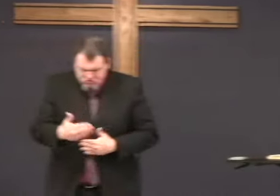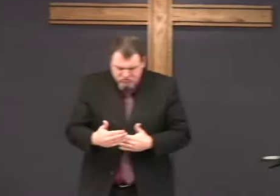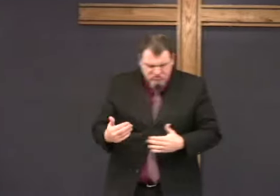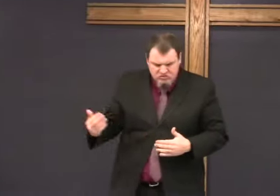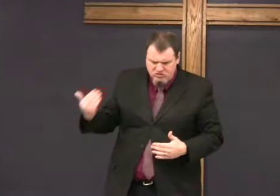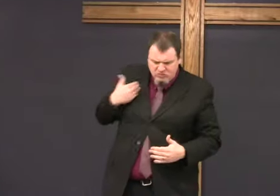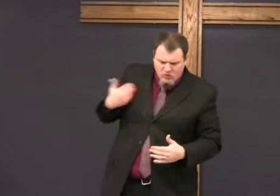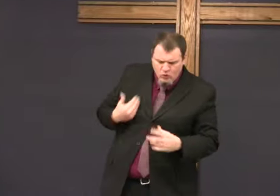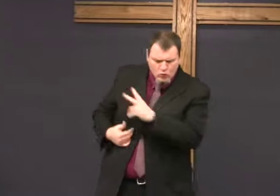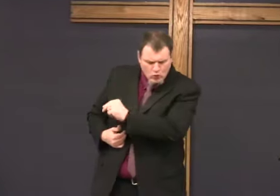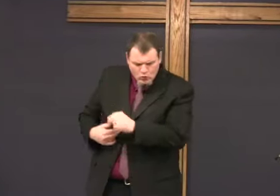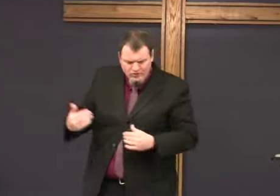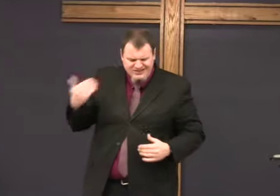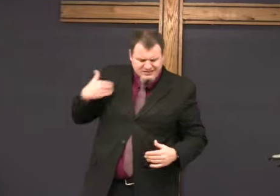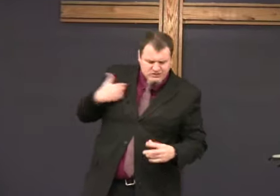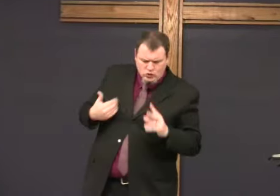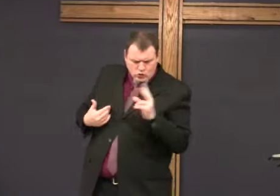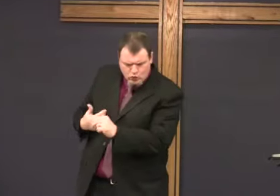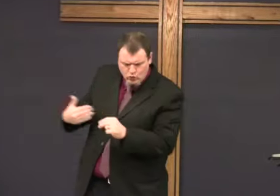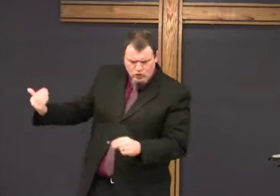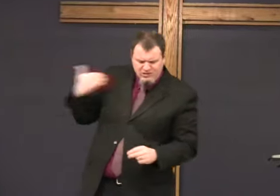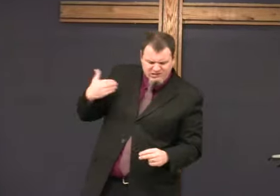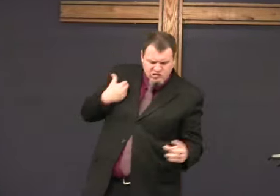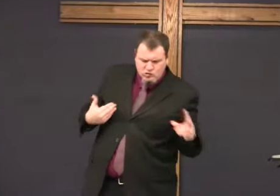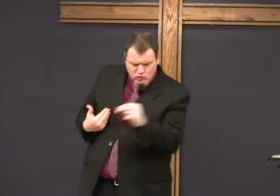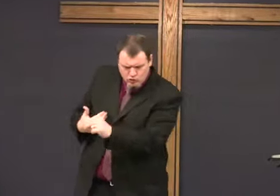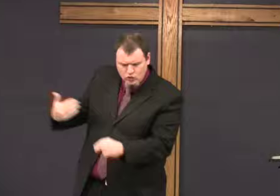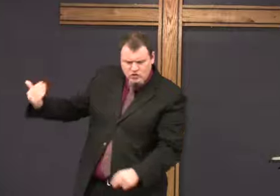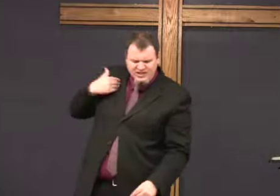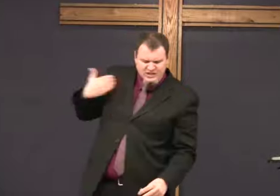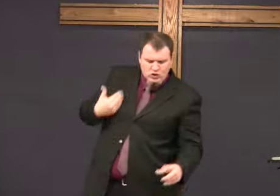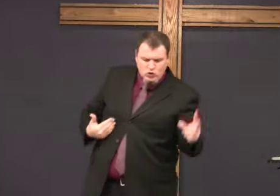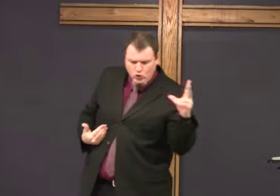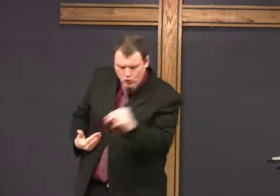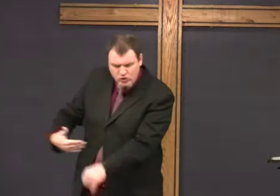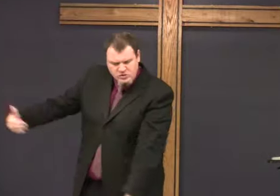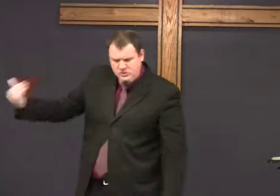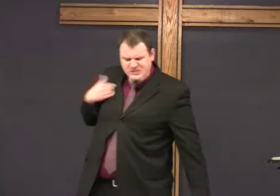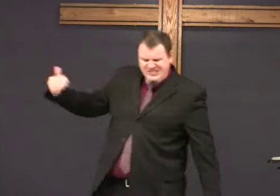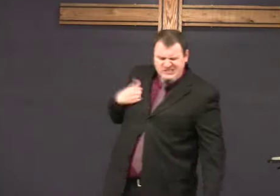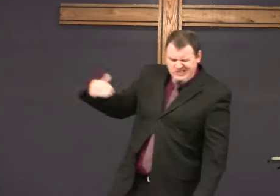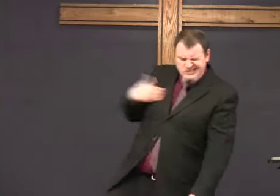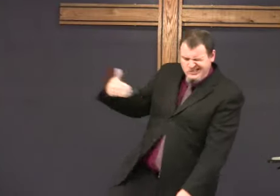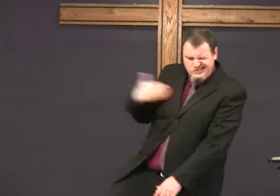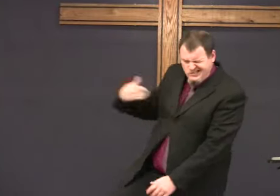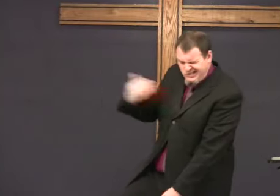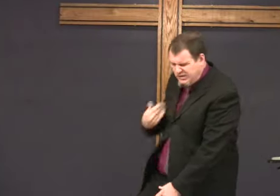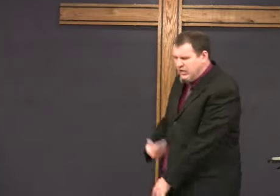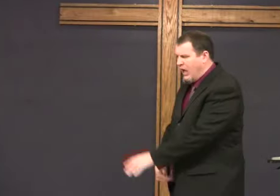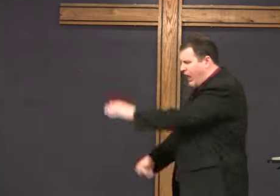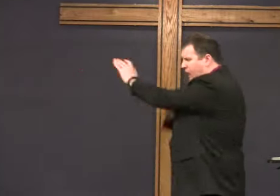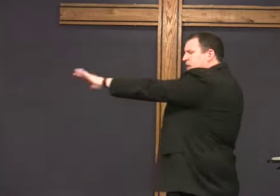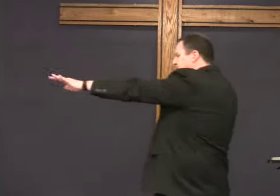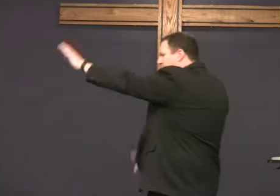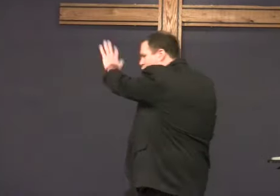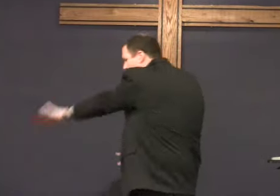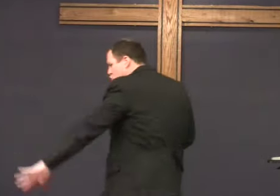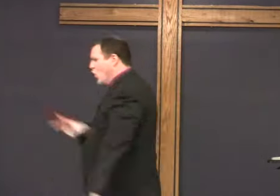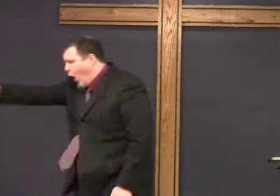So Nehemiah is working, he says no, he keeps getting bothered 3, 4, 5 times.